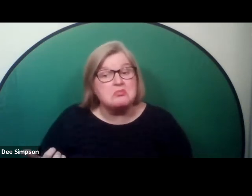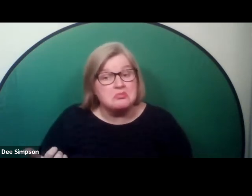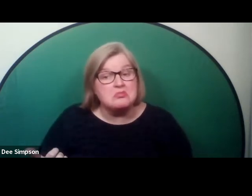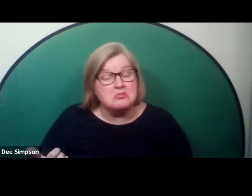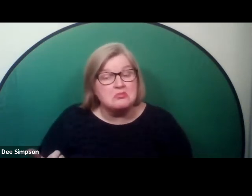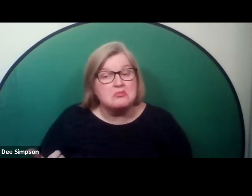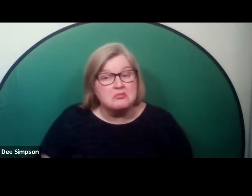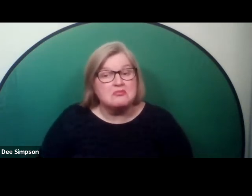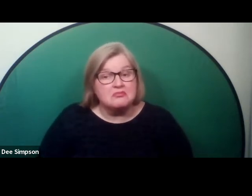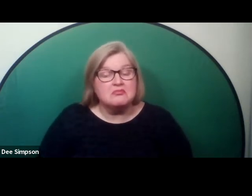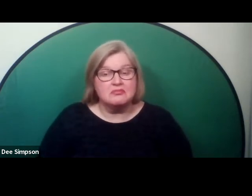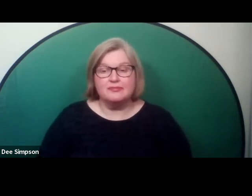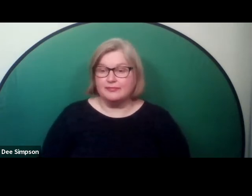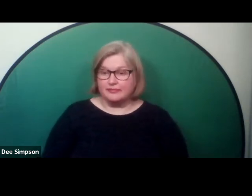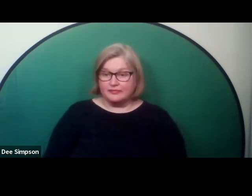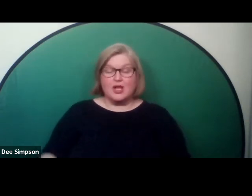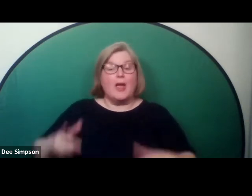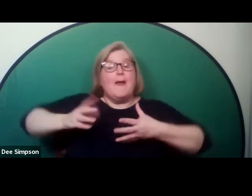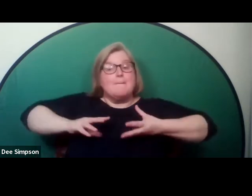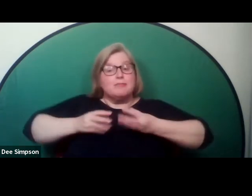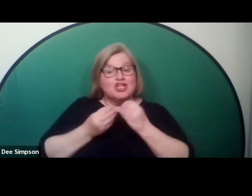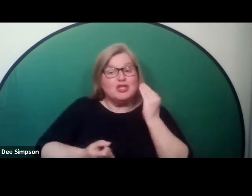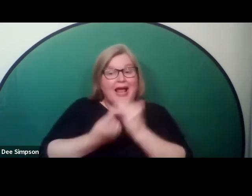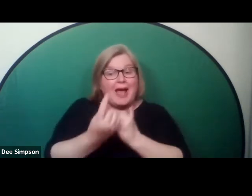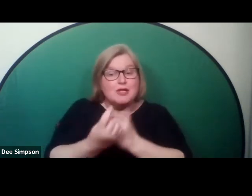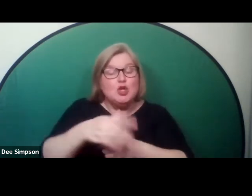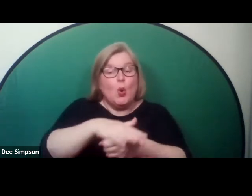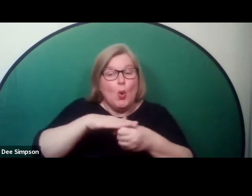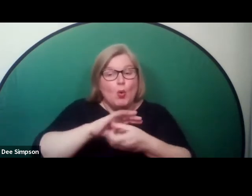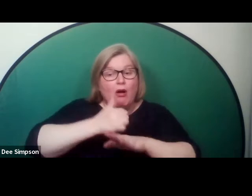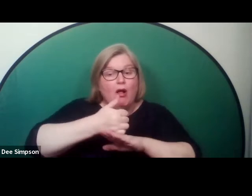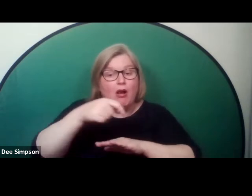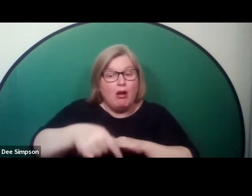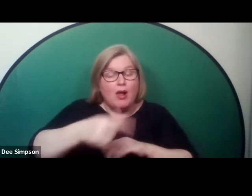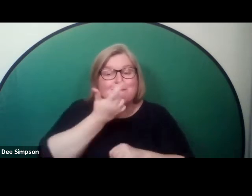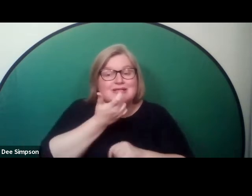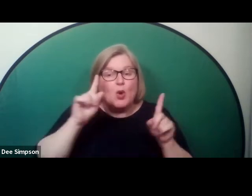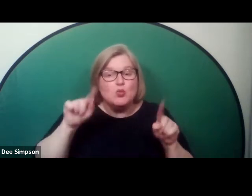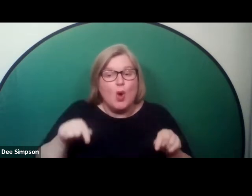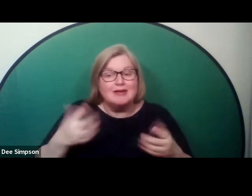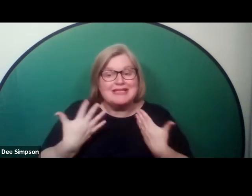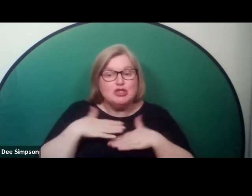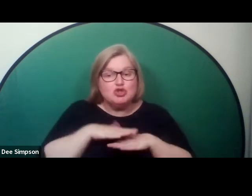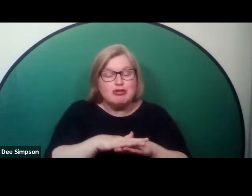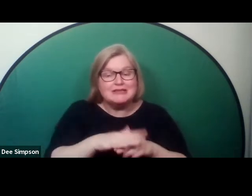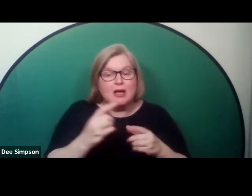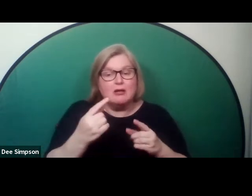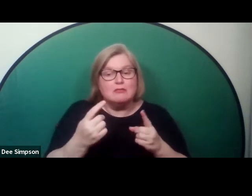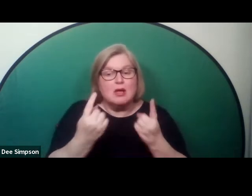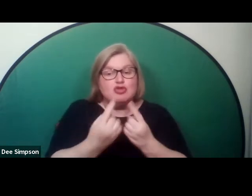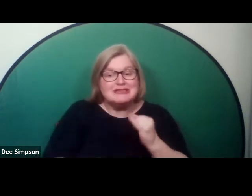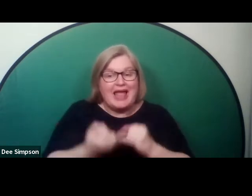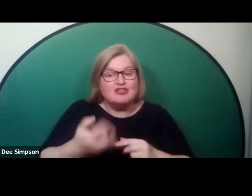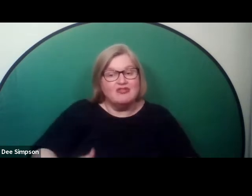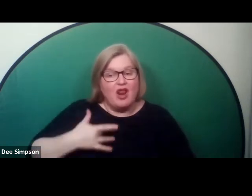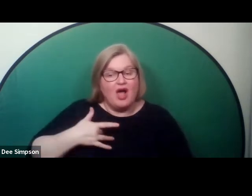You know, if production is occurring in a local setting, then there's the possibility of integrating product end of life